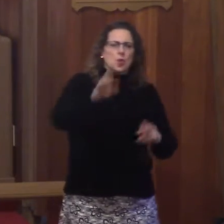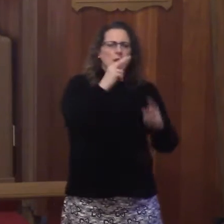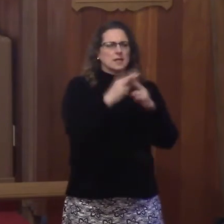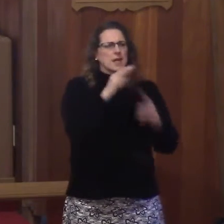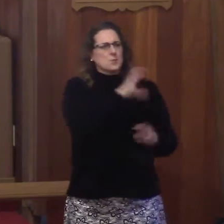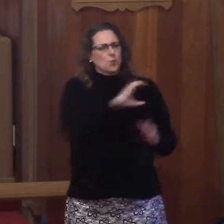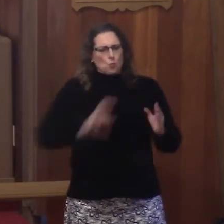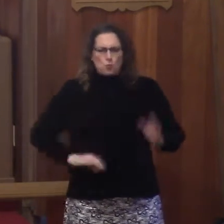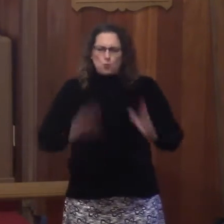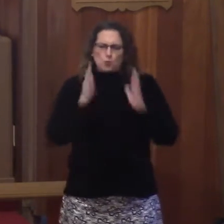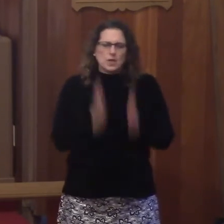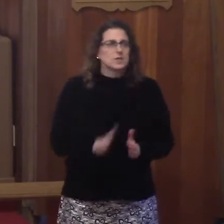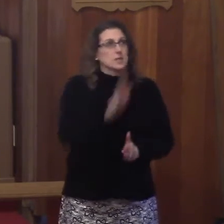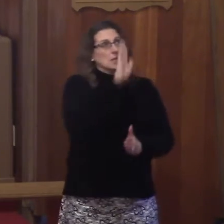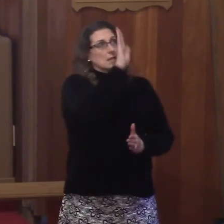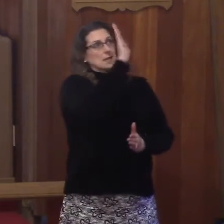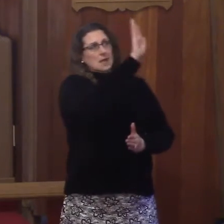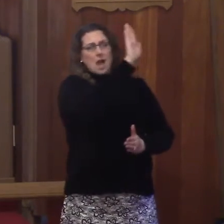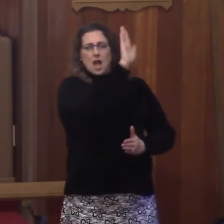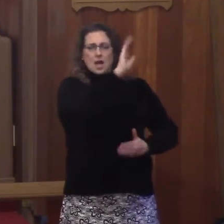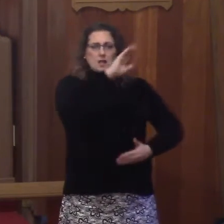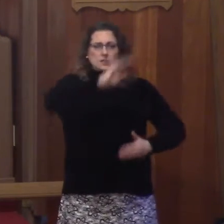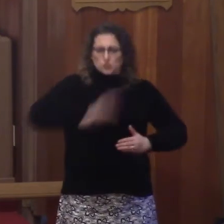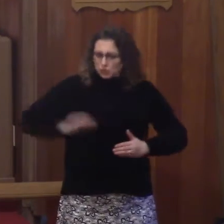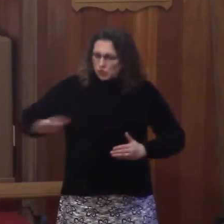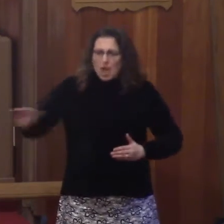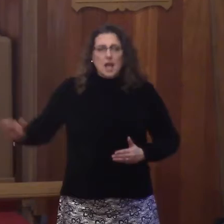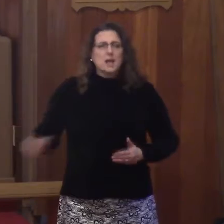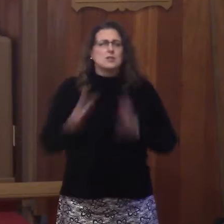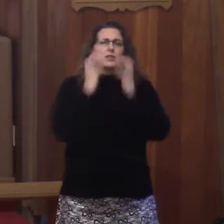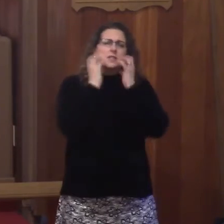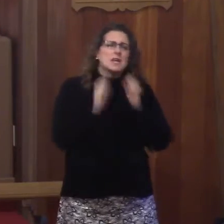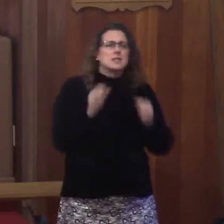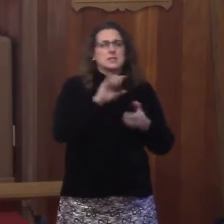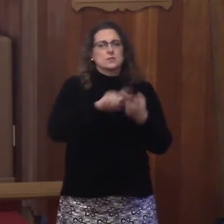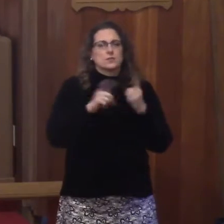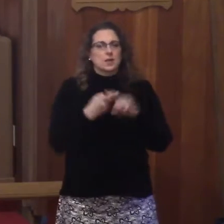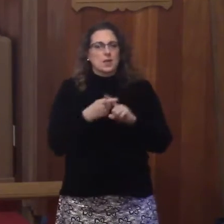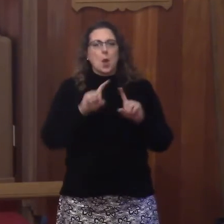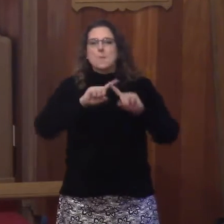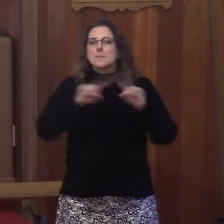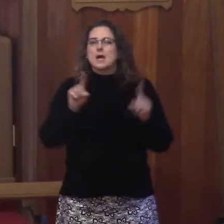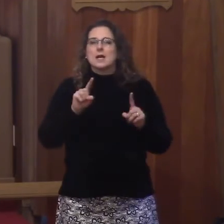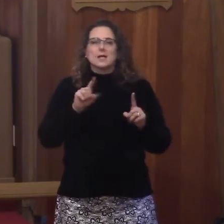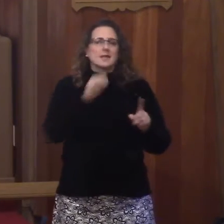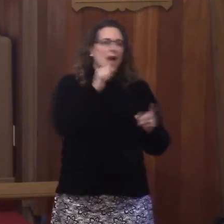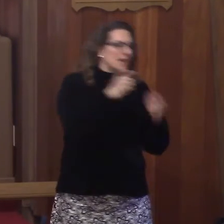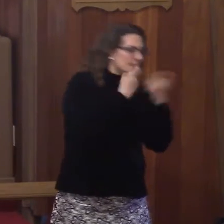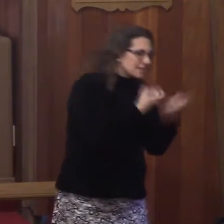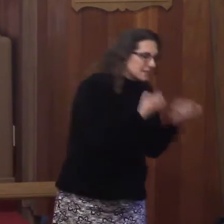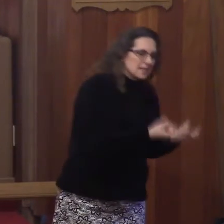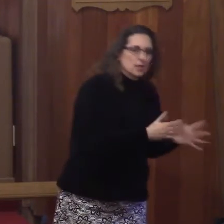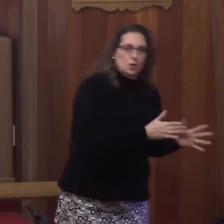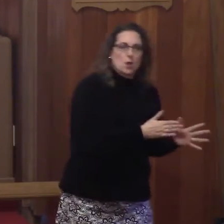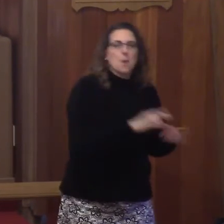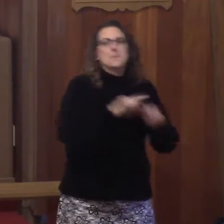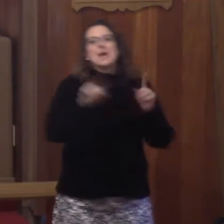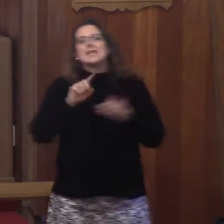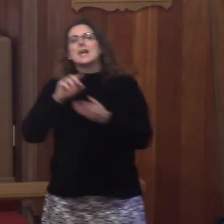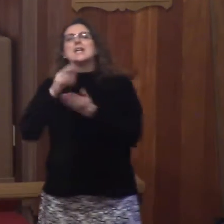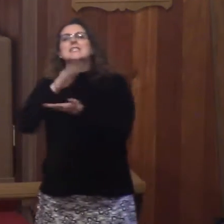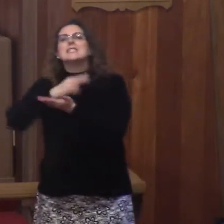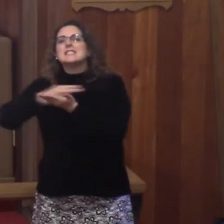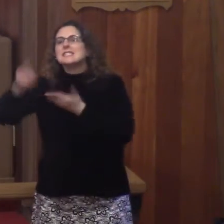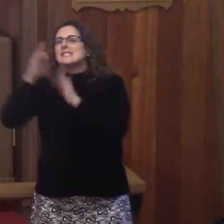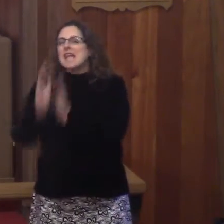child, his dear friend. You are not named sinner, but called saint, pure and perfect. You are